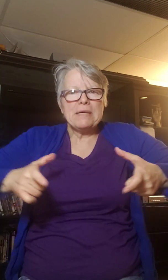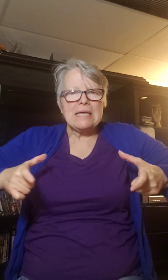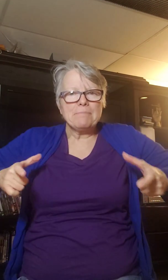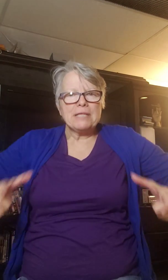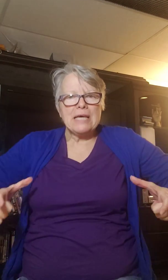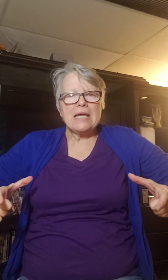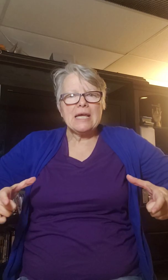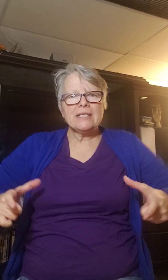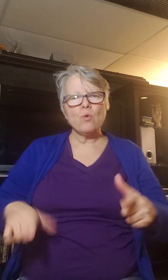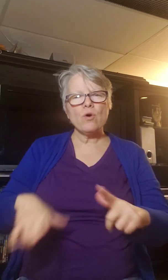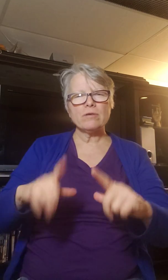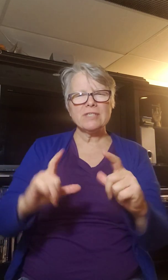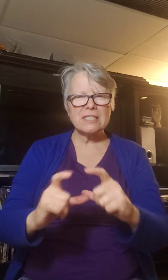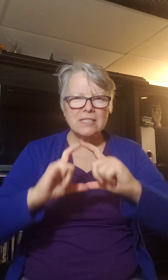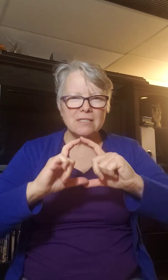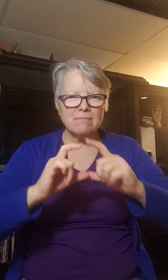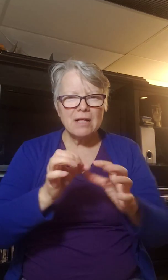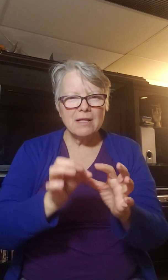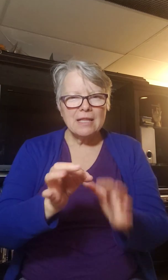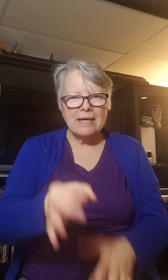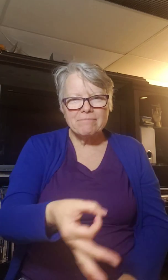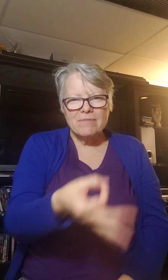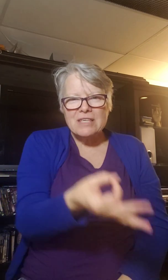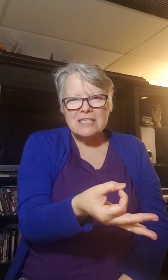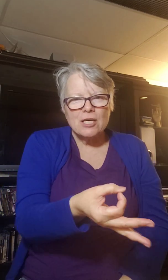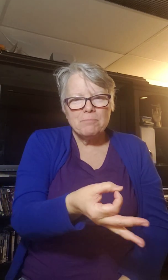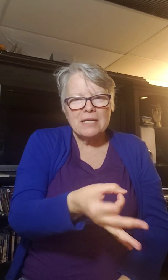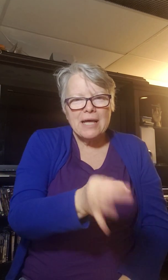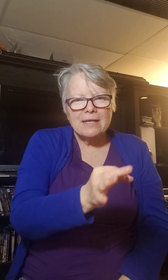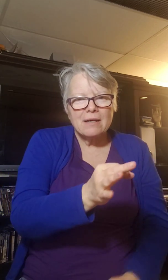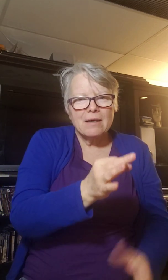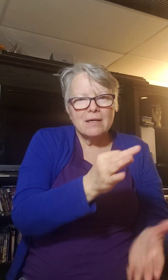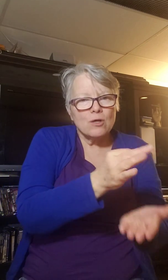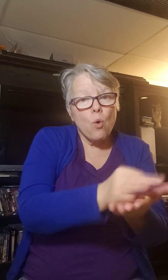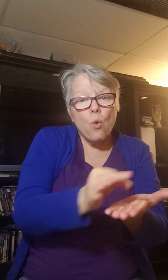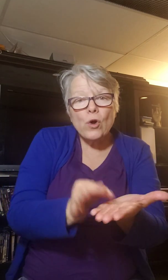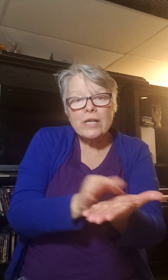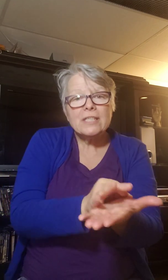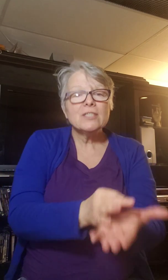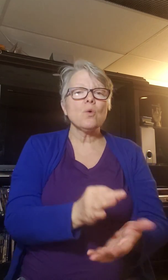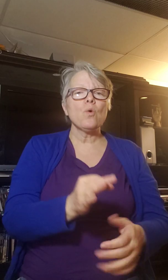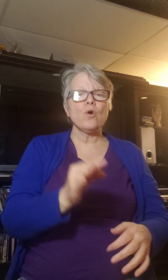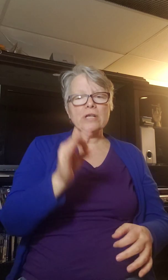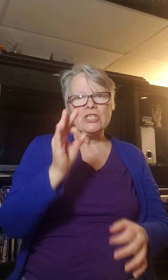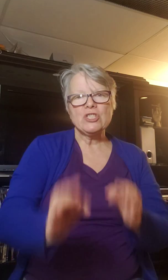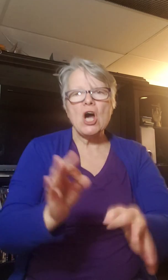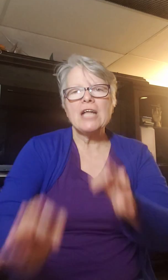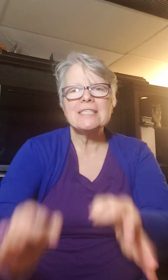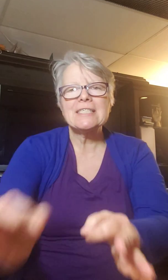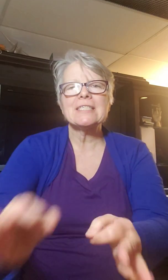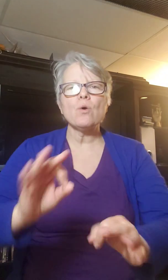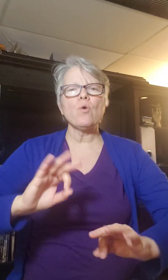big plate, or this like this could be like coins or dots